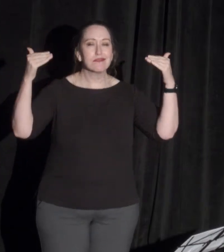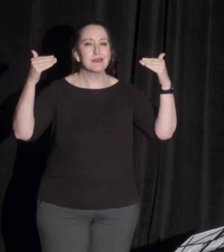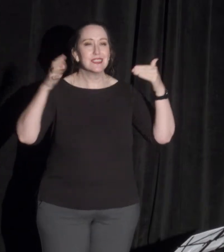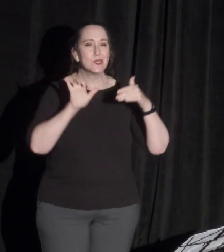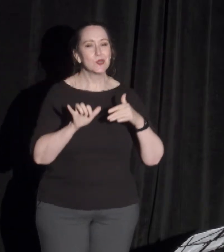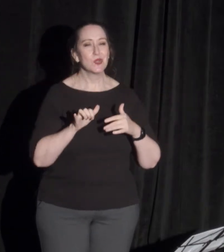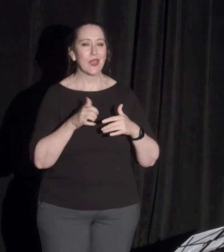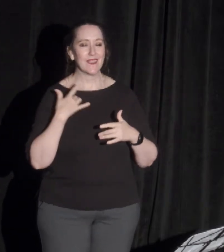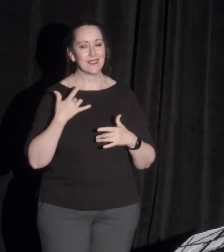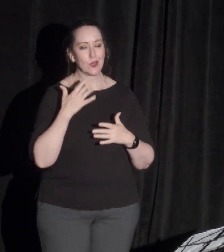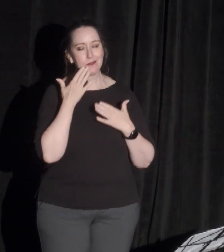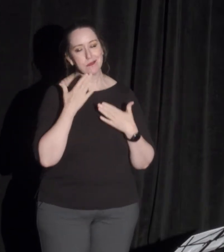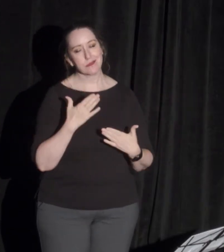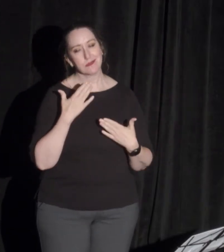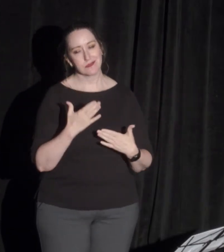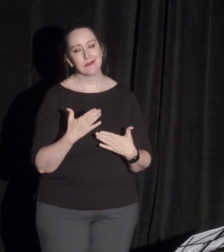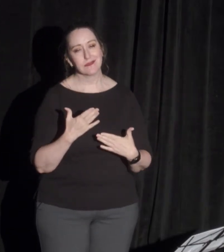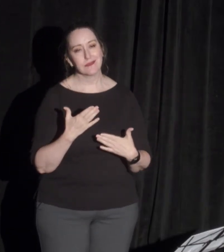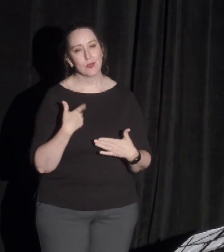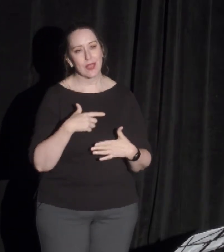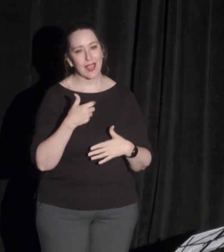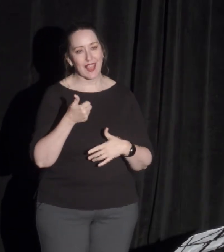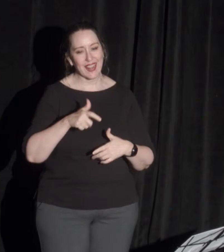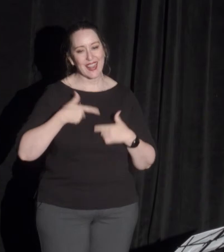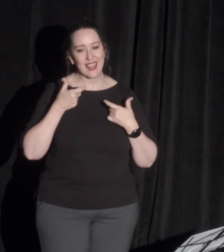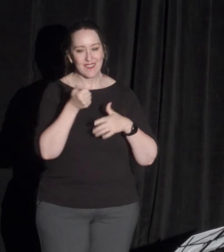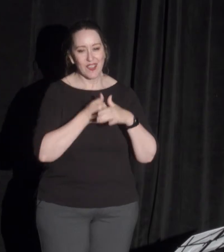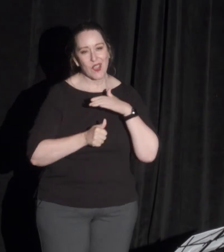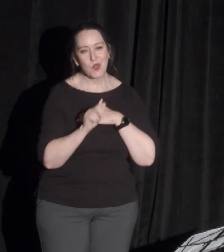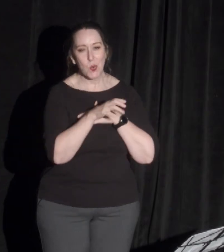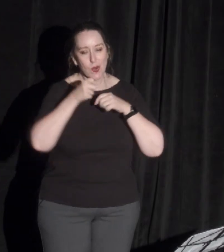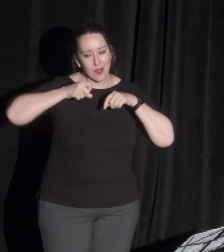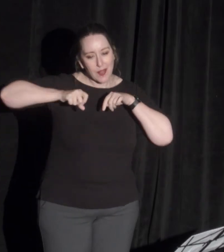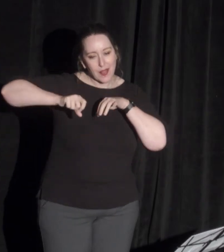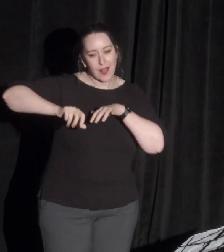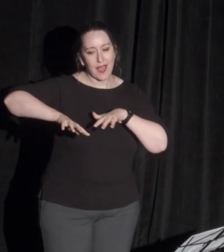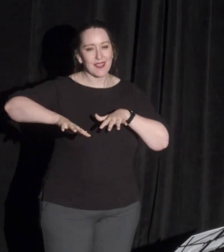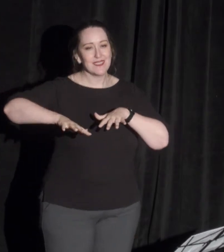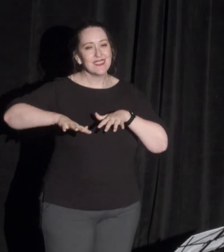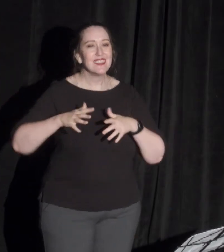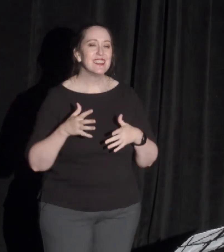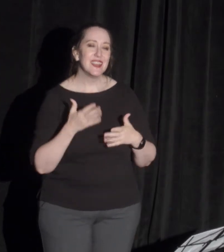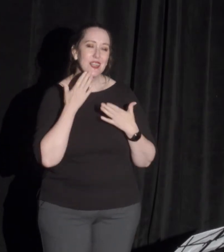feel grateful to get to live under your light. Thank you so much. Thank you.